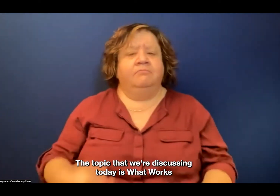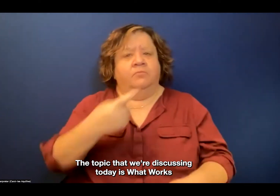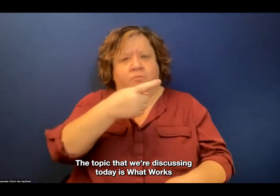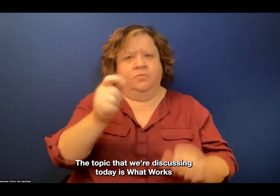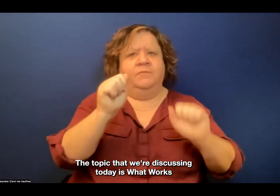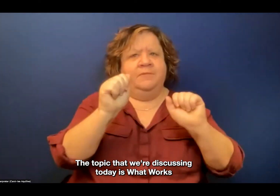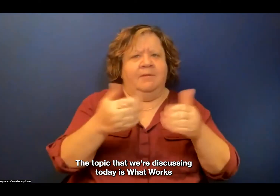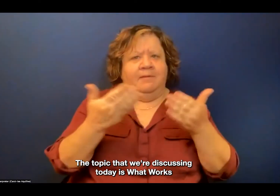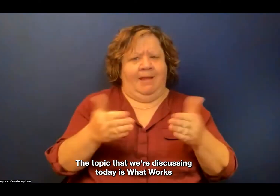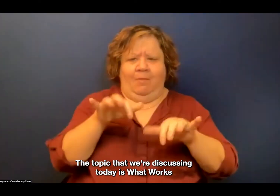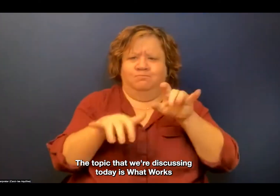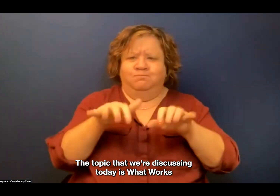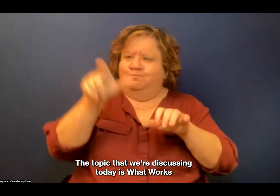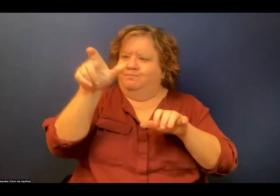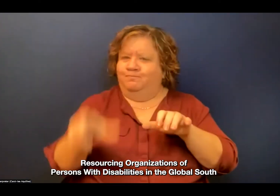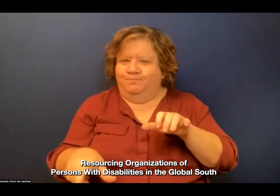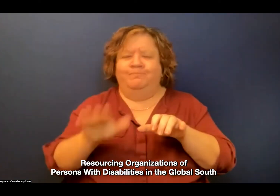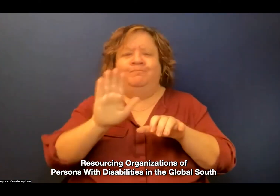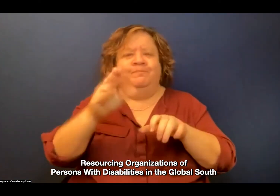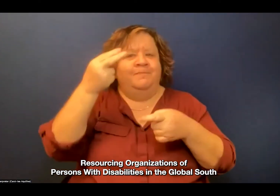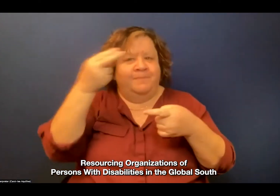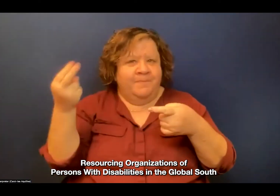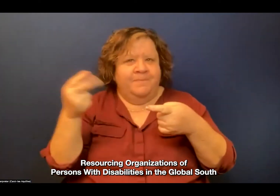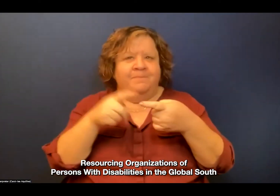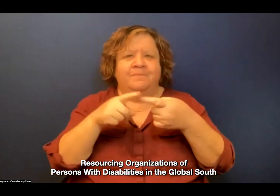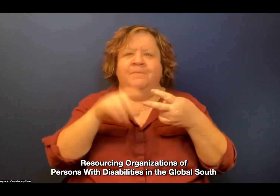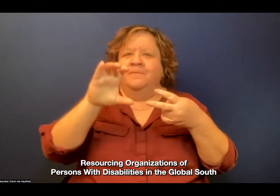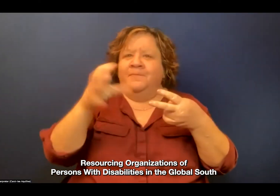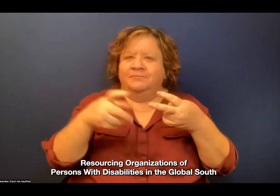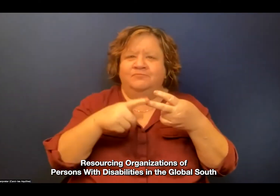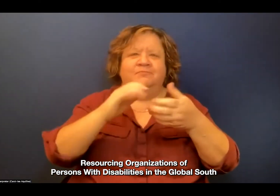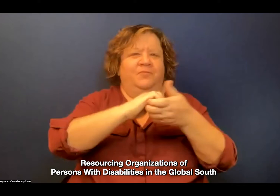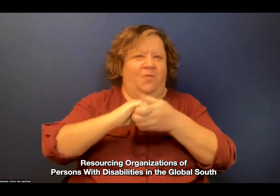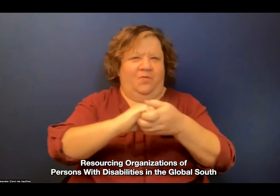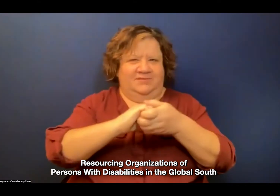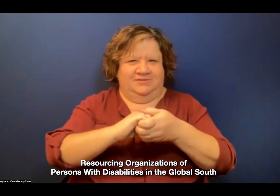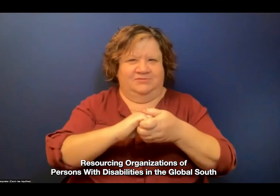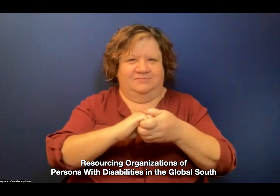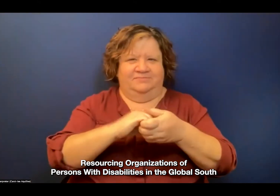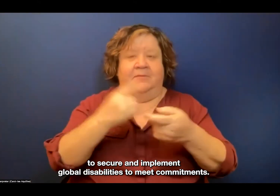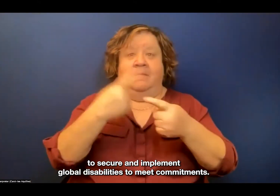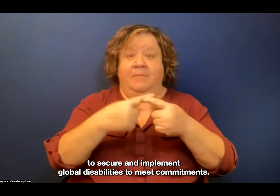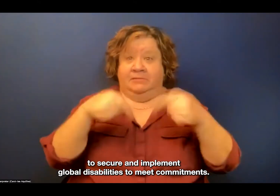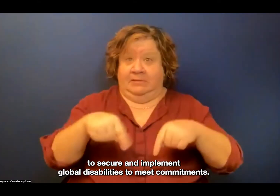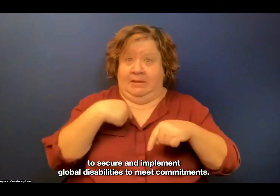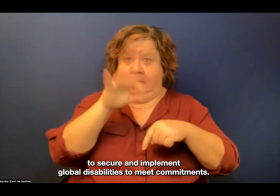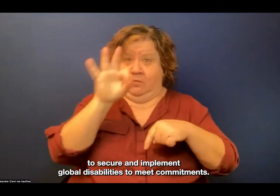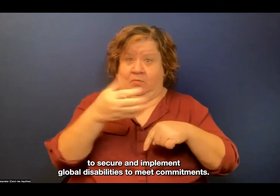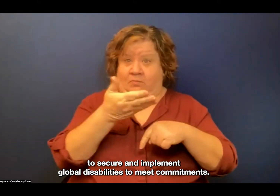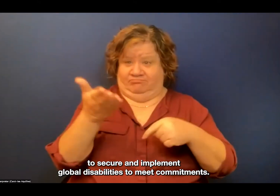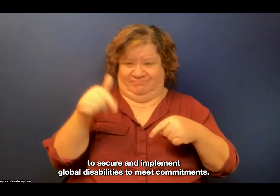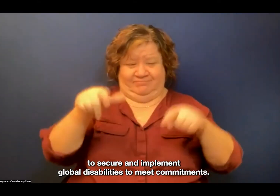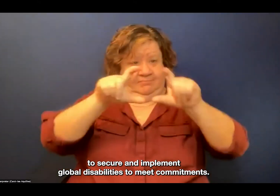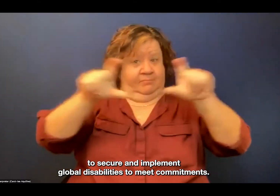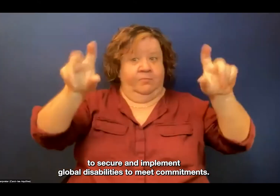The topic that we're discussing today is what works, resourcing organizations of persons with disabilities in the Global South to